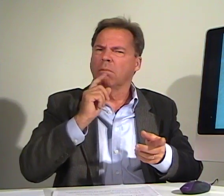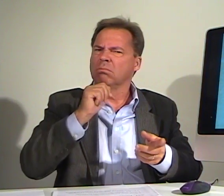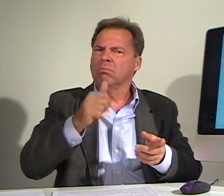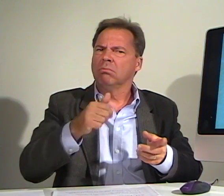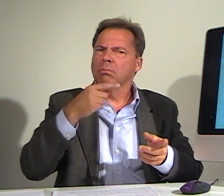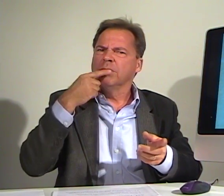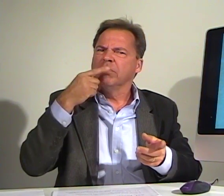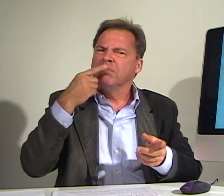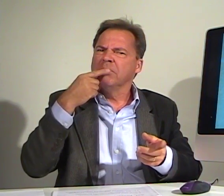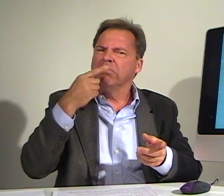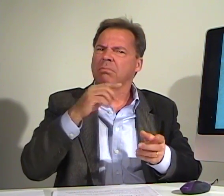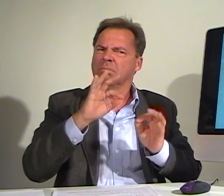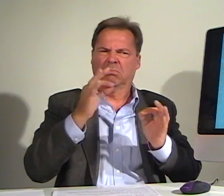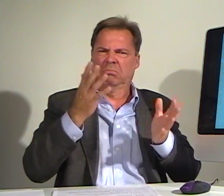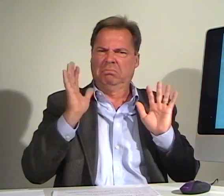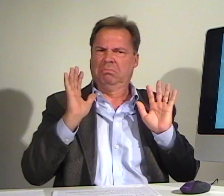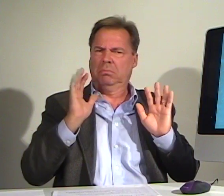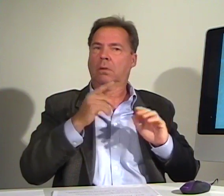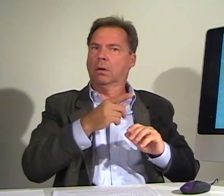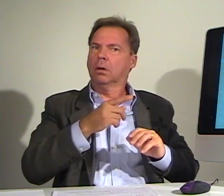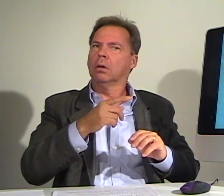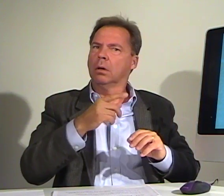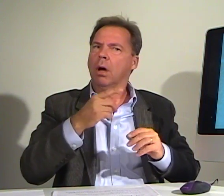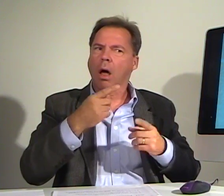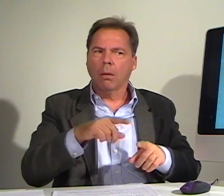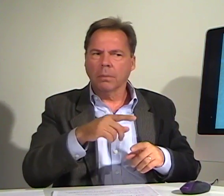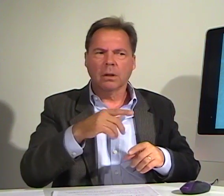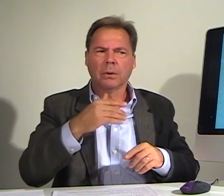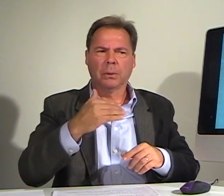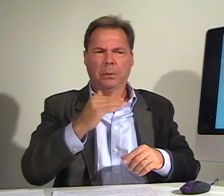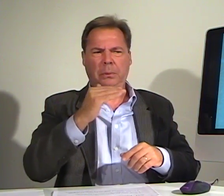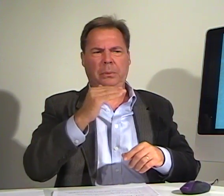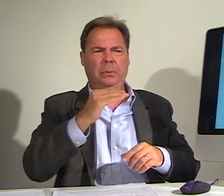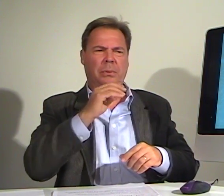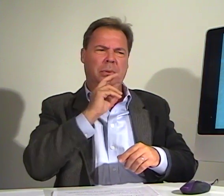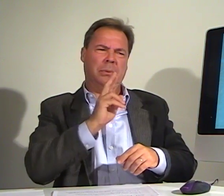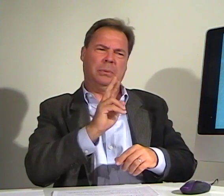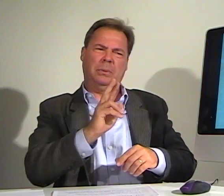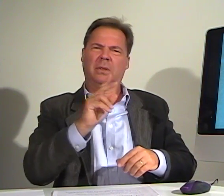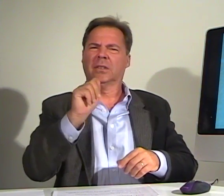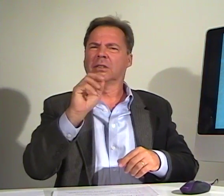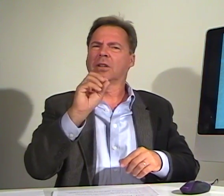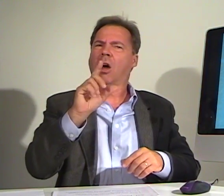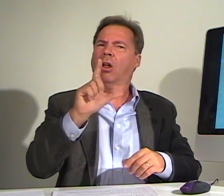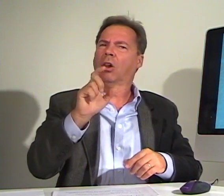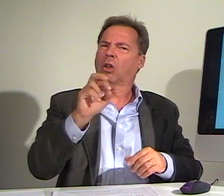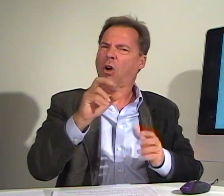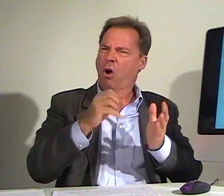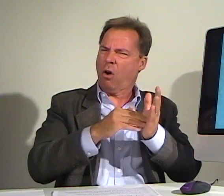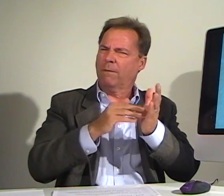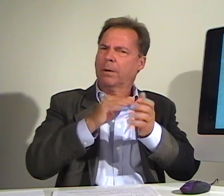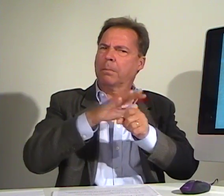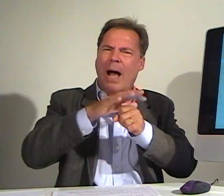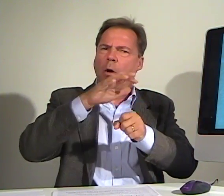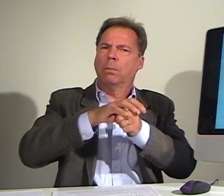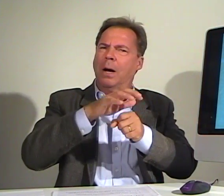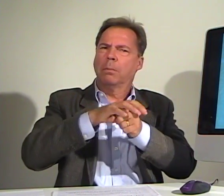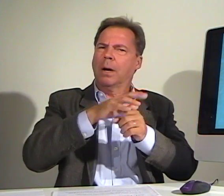with parents with hearing children. As the infant gets to become a toddler, oftentimes